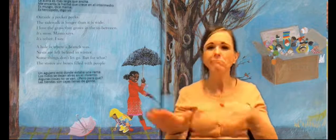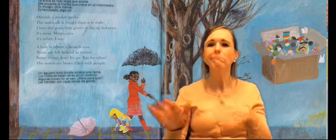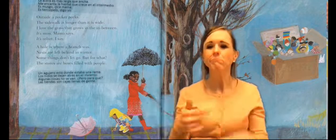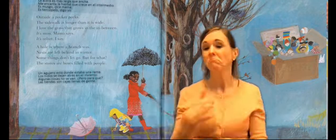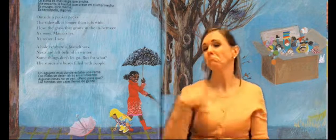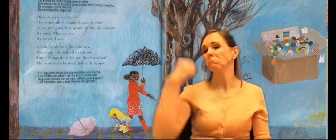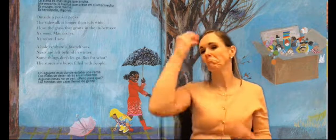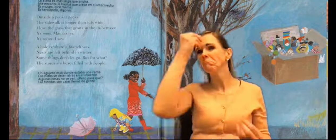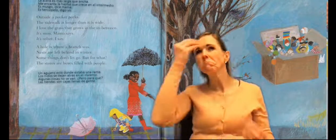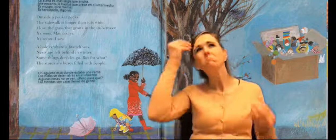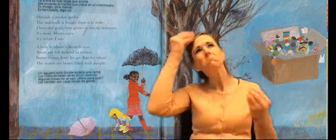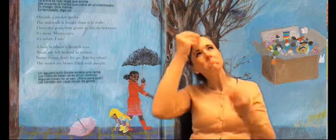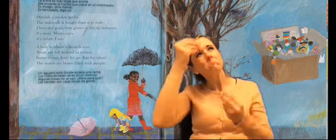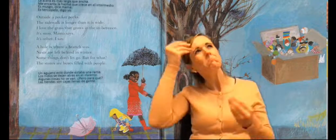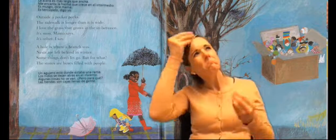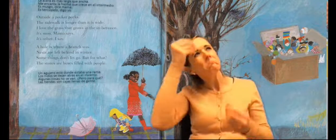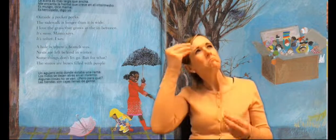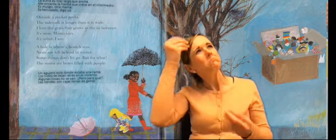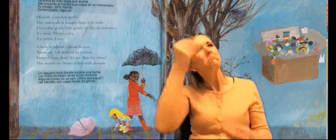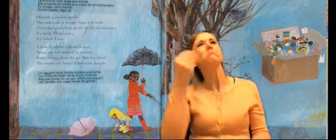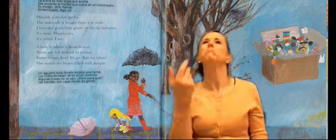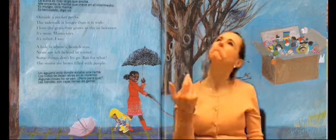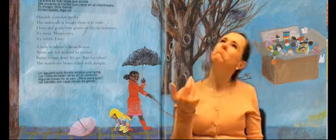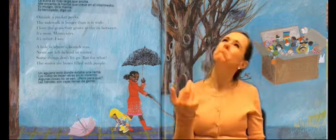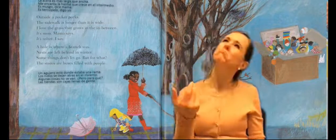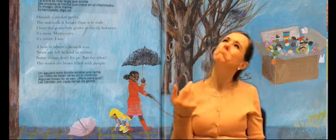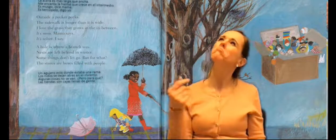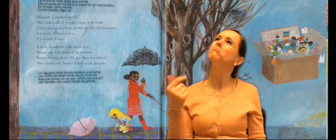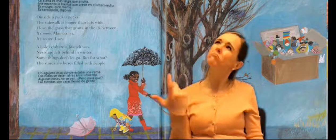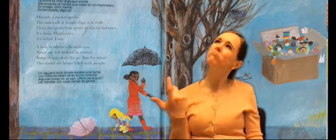We walk, and I think.